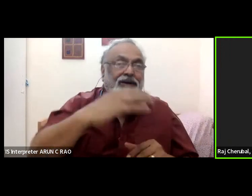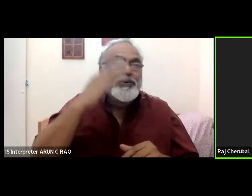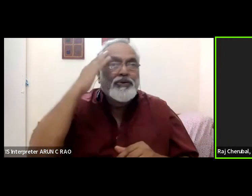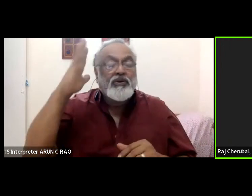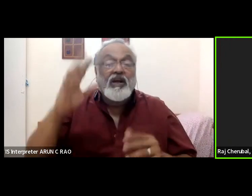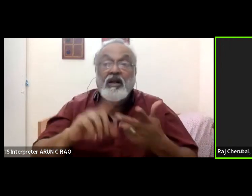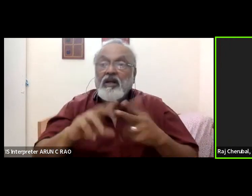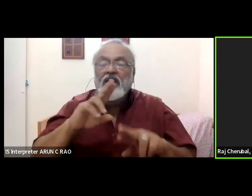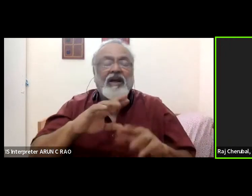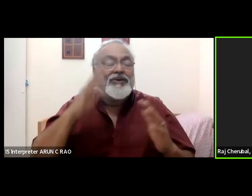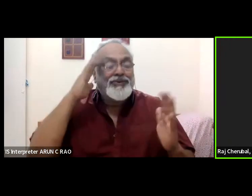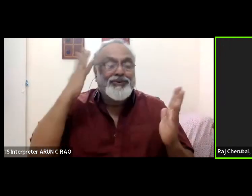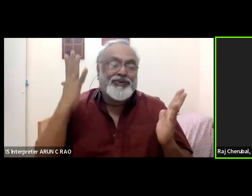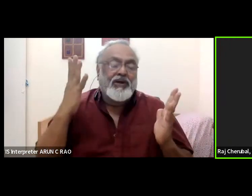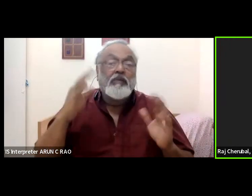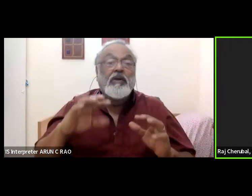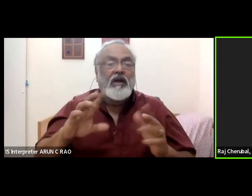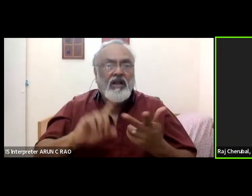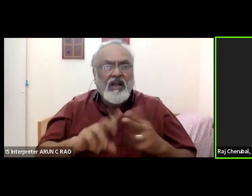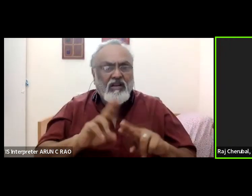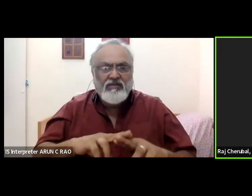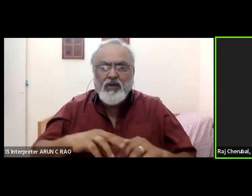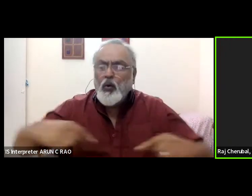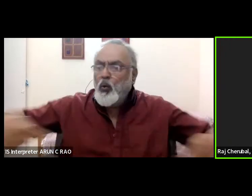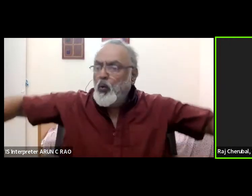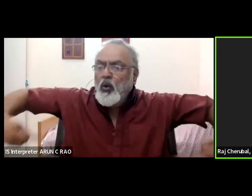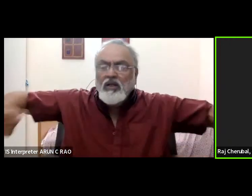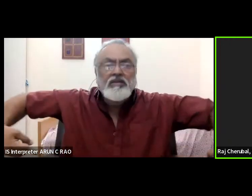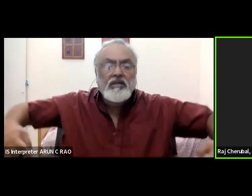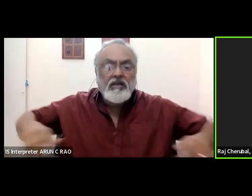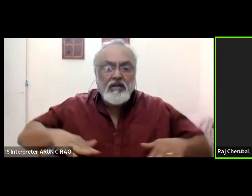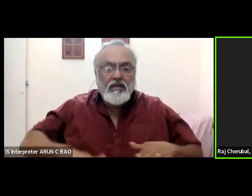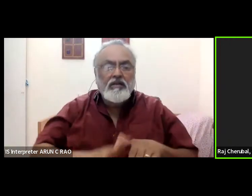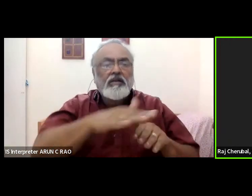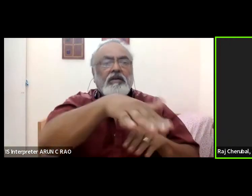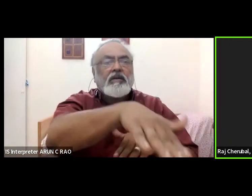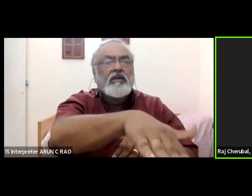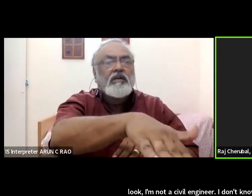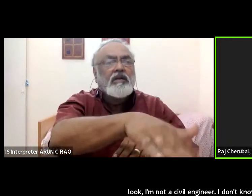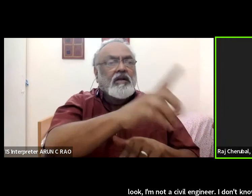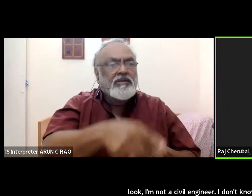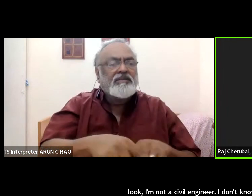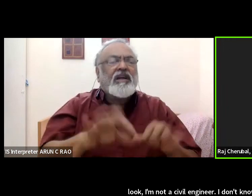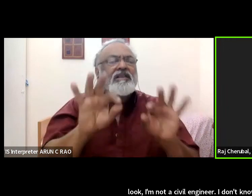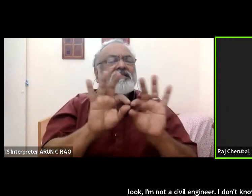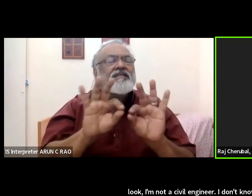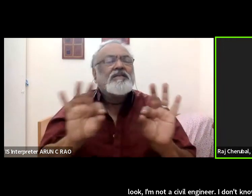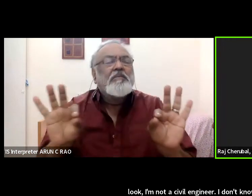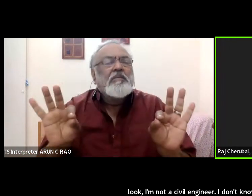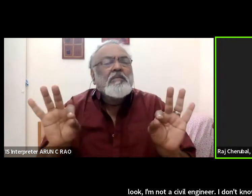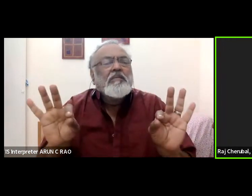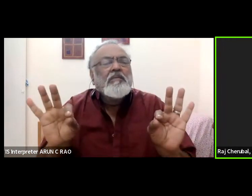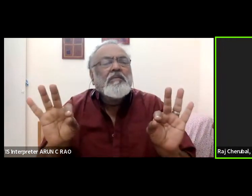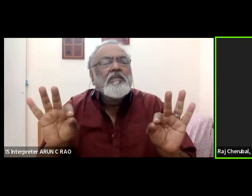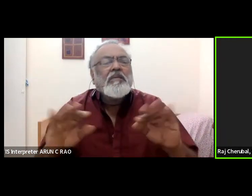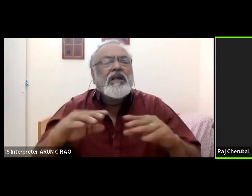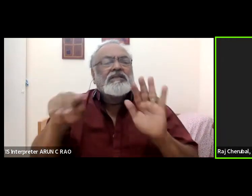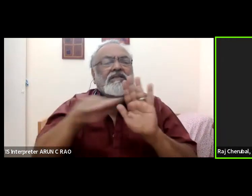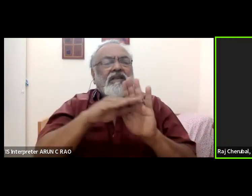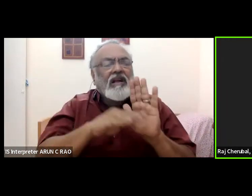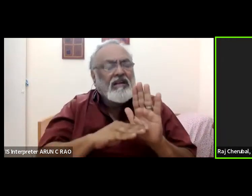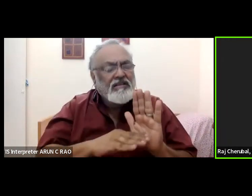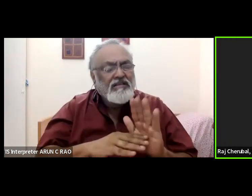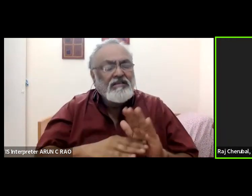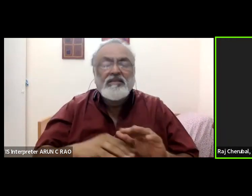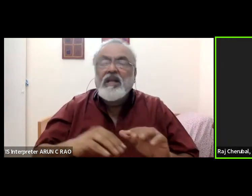I'm pushing a wheelchair, I should be able to go end to end. There should be some very simple standards so that citizens can start monitoring and